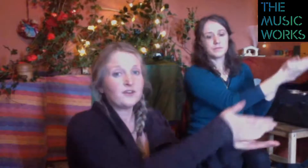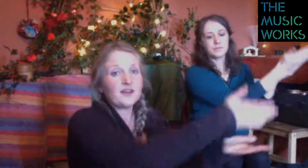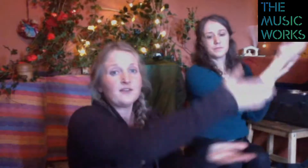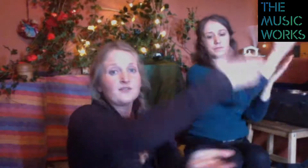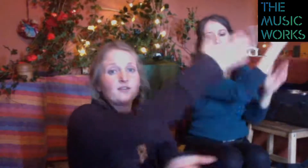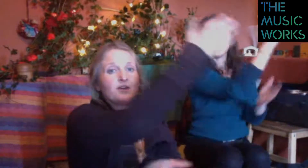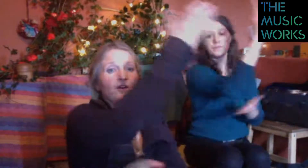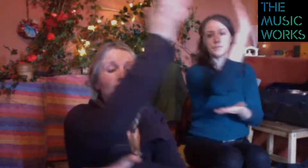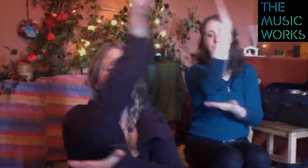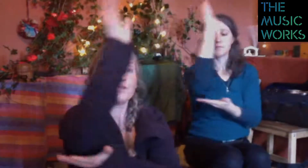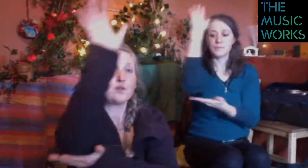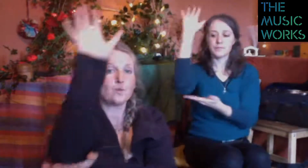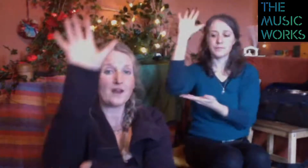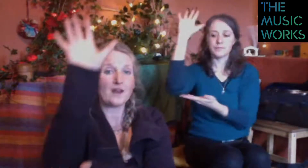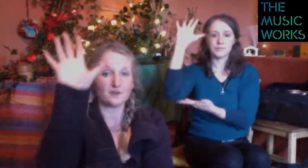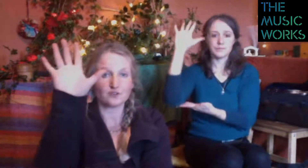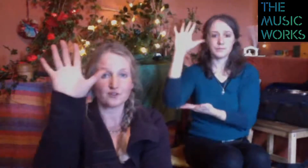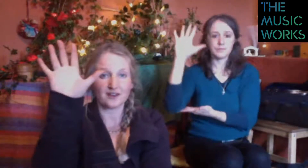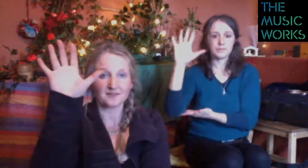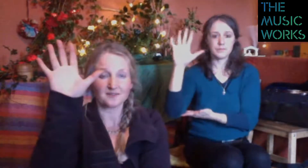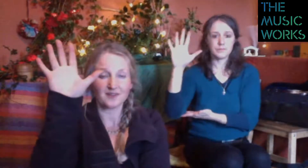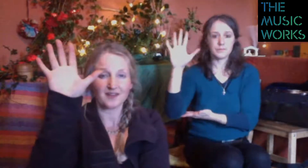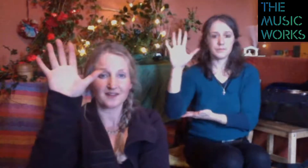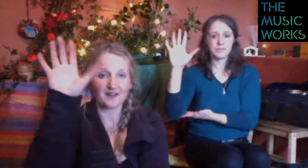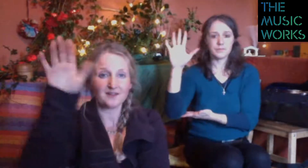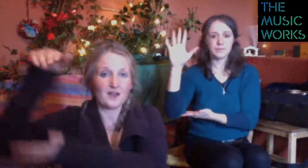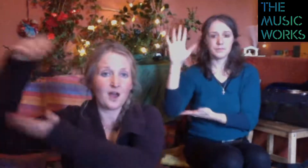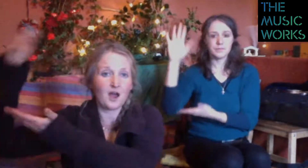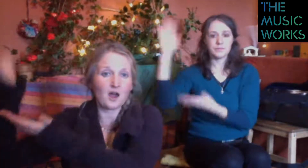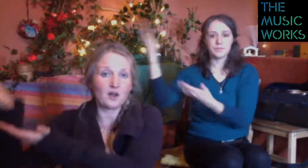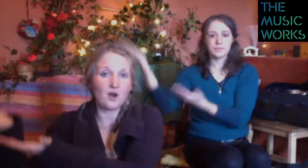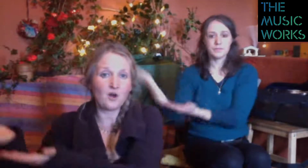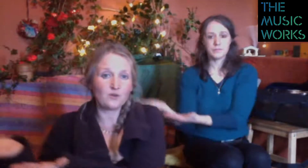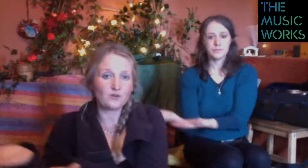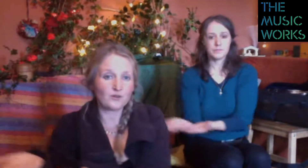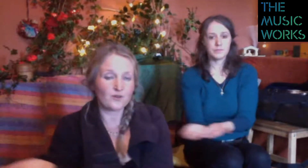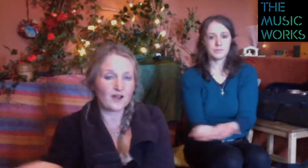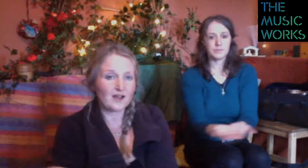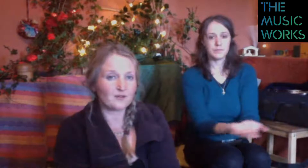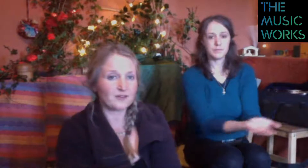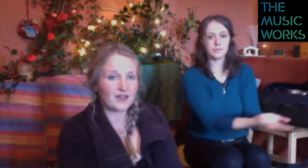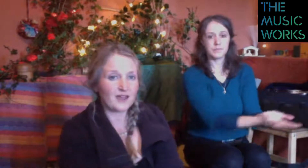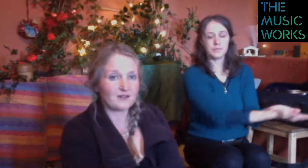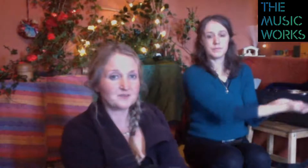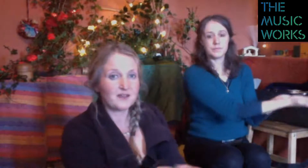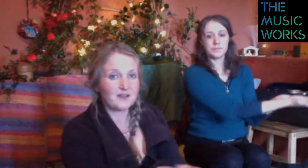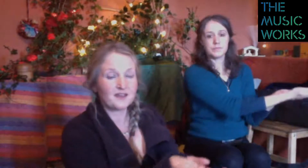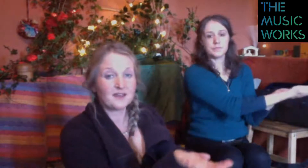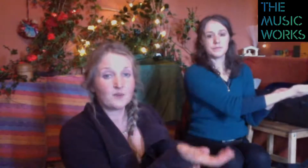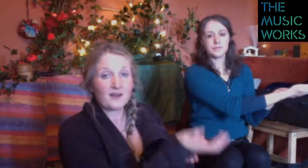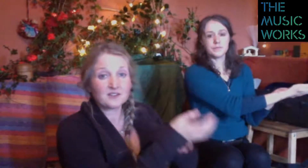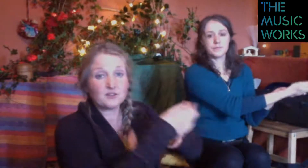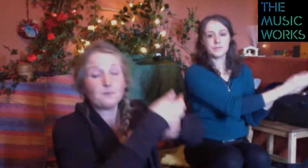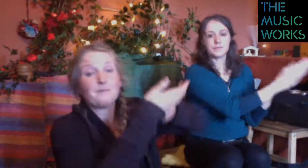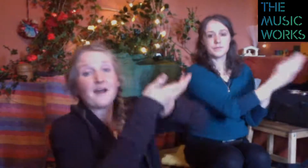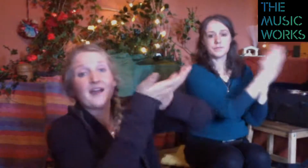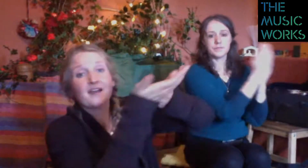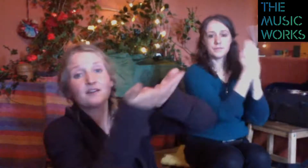Underneath the willow tree. And again, along the ground that carries me, and give it back to you, back to